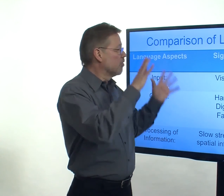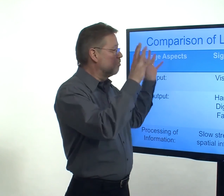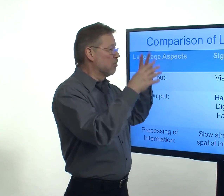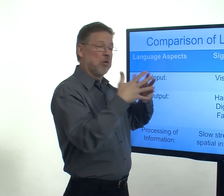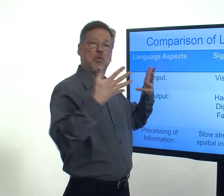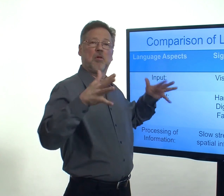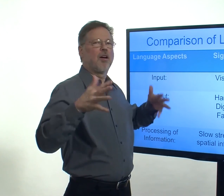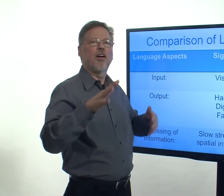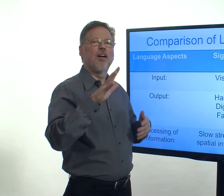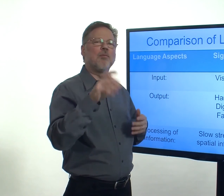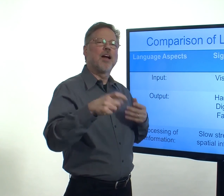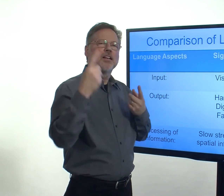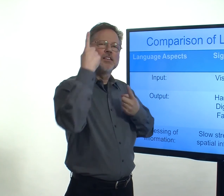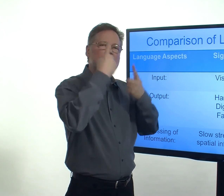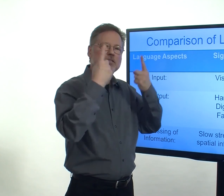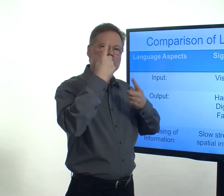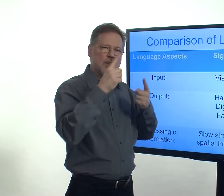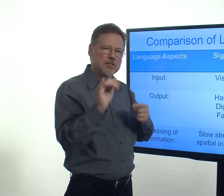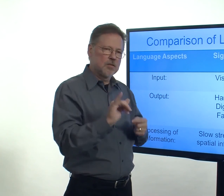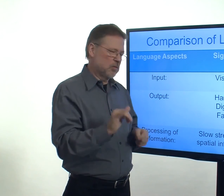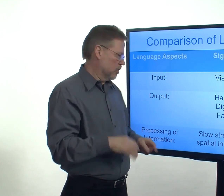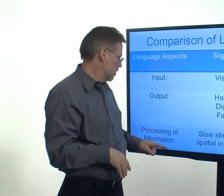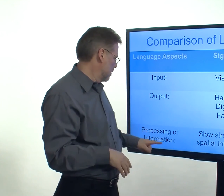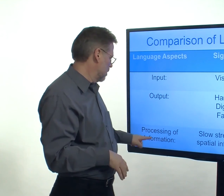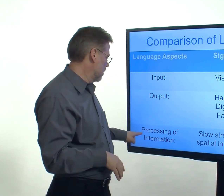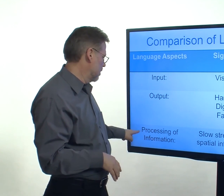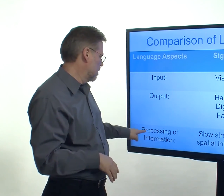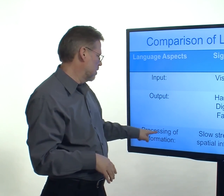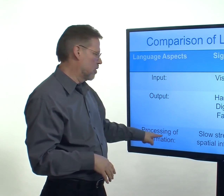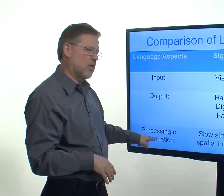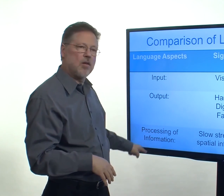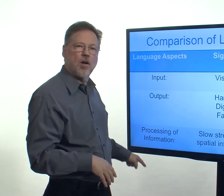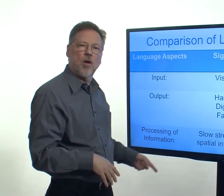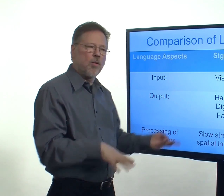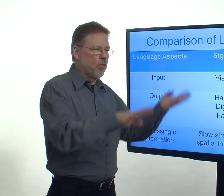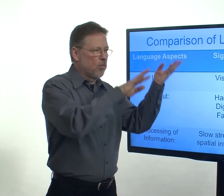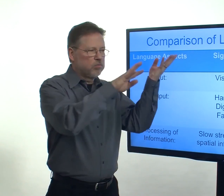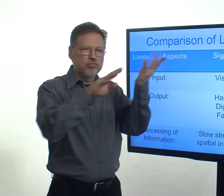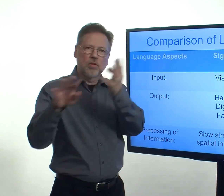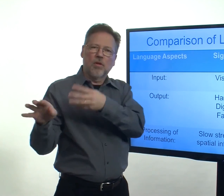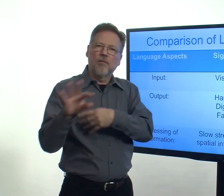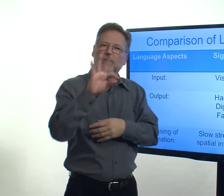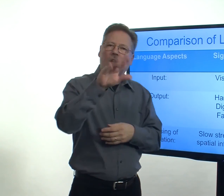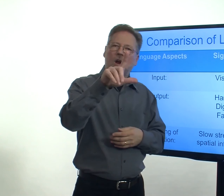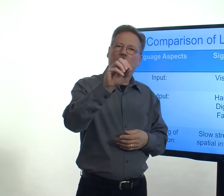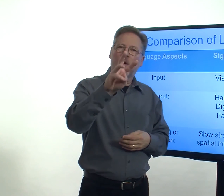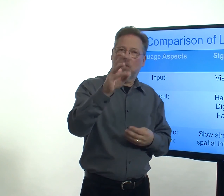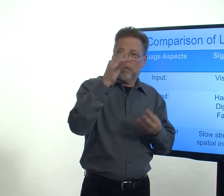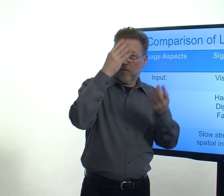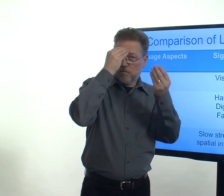Now, that's not all. The processing of information must also be considered, or the flow of